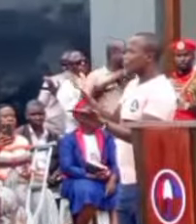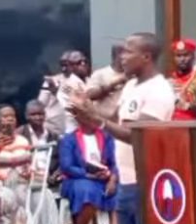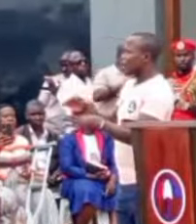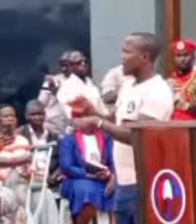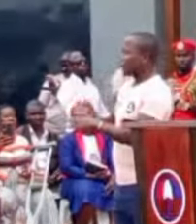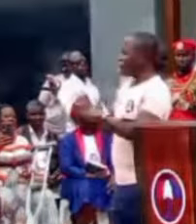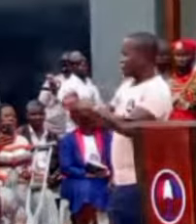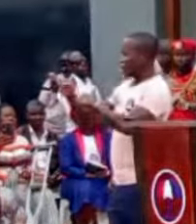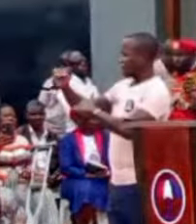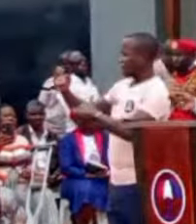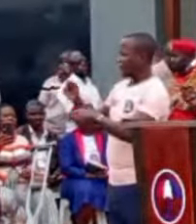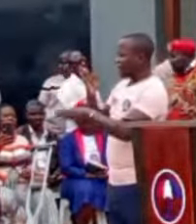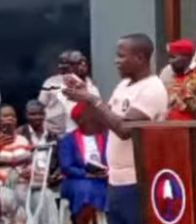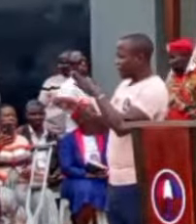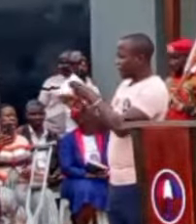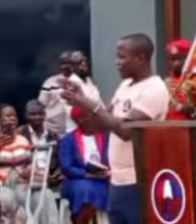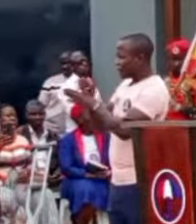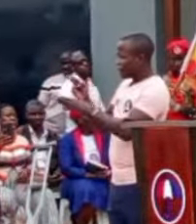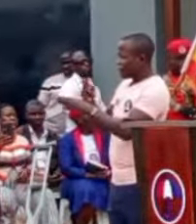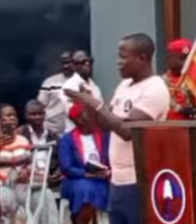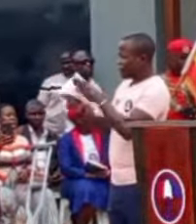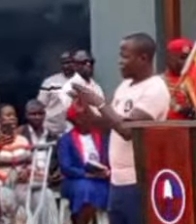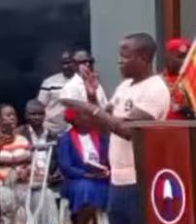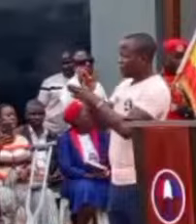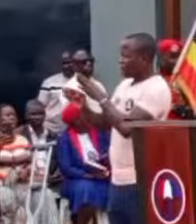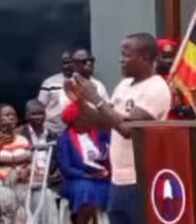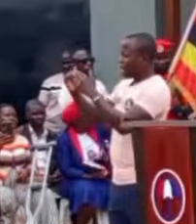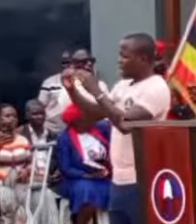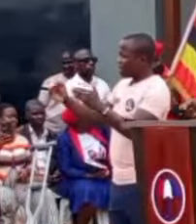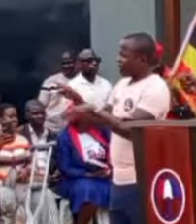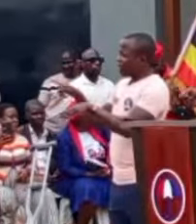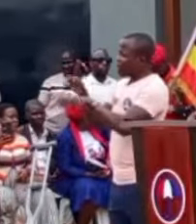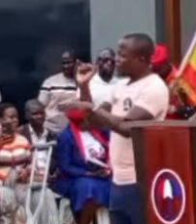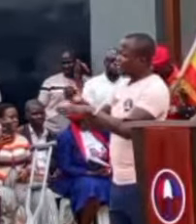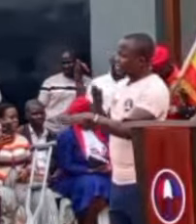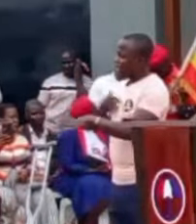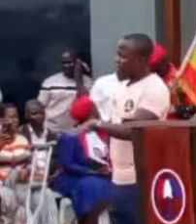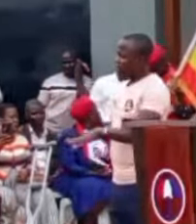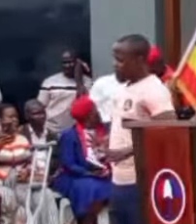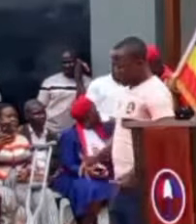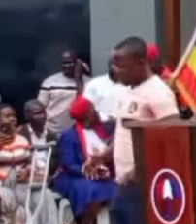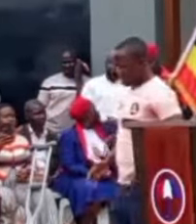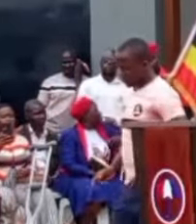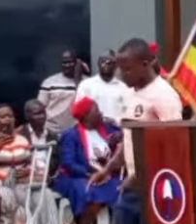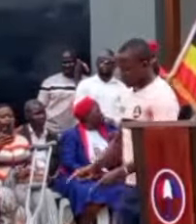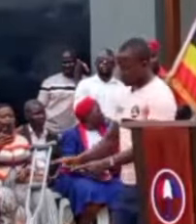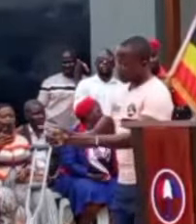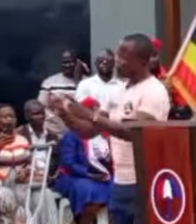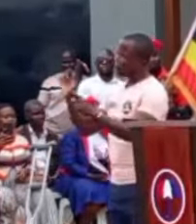provision eyakagaali si kwejalabya bwe kirina okubeera